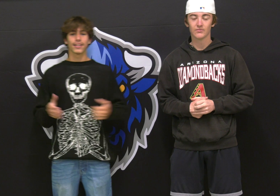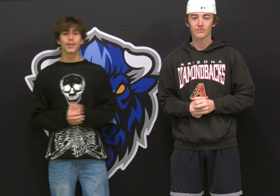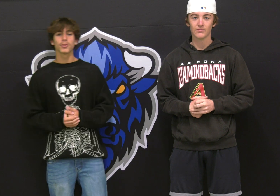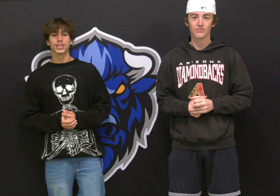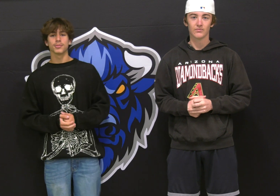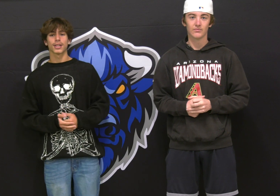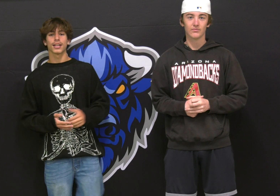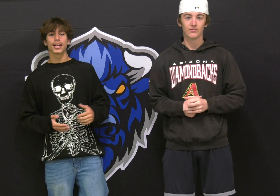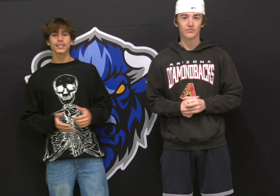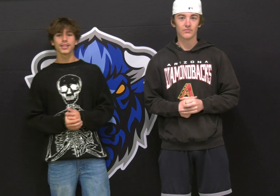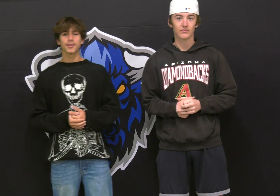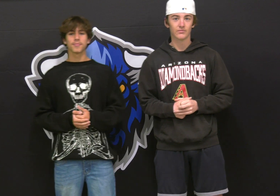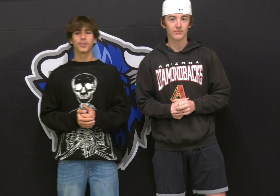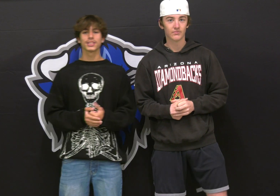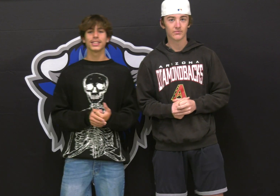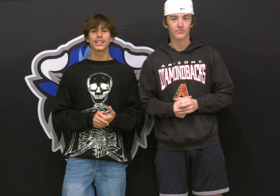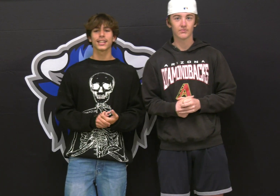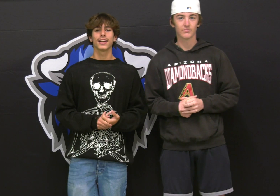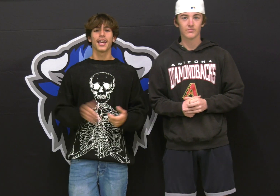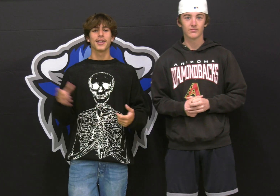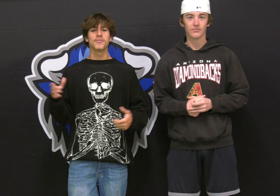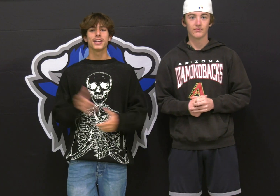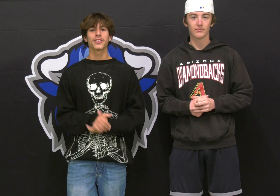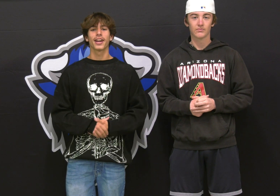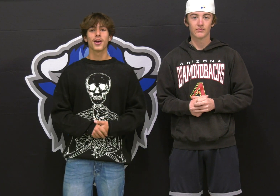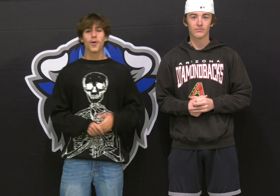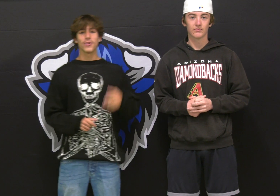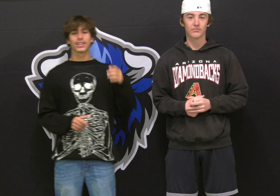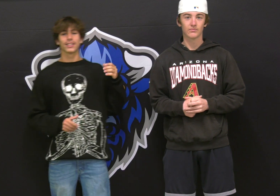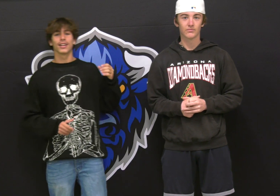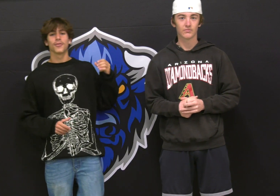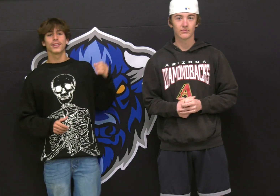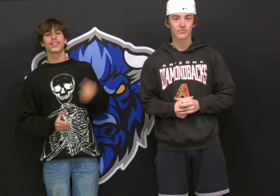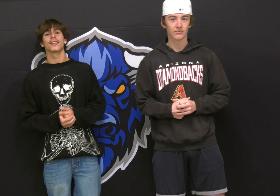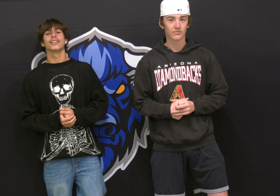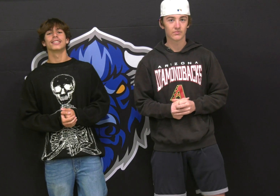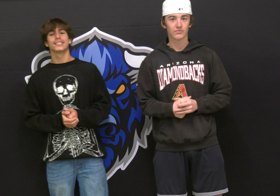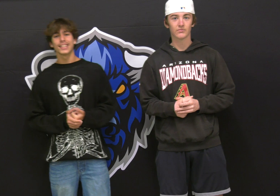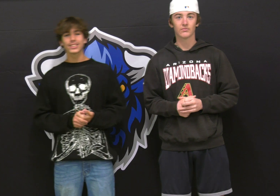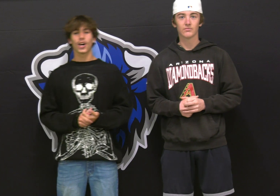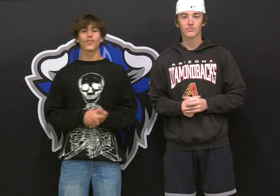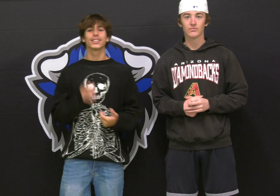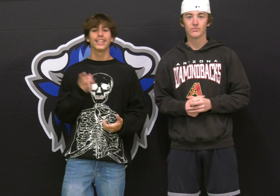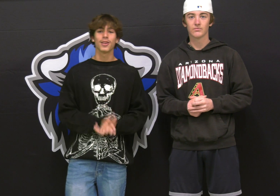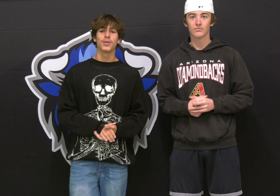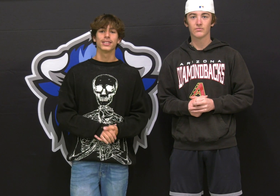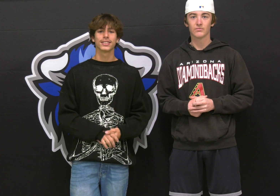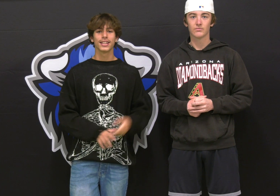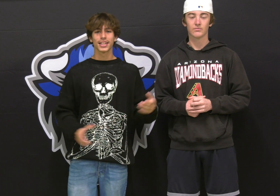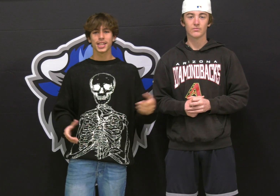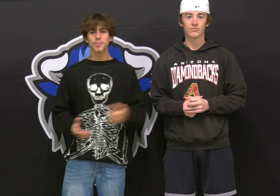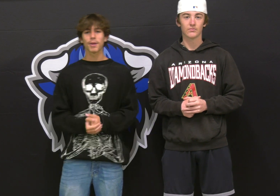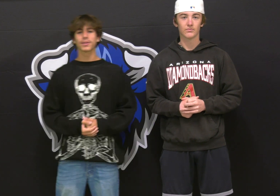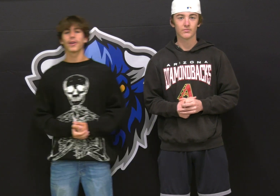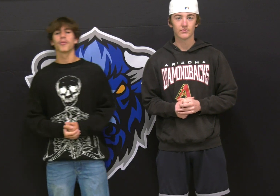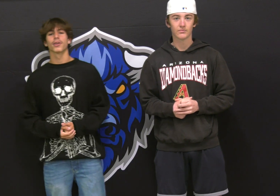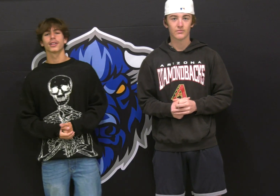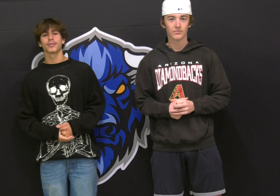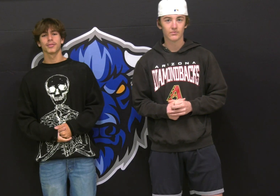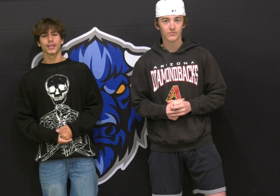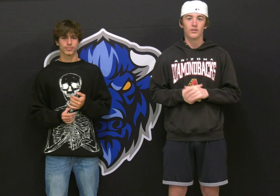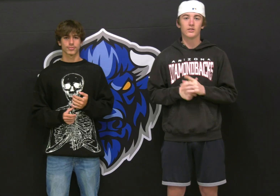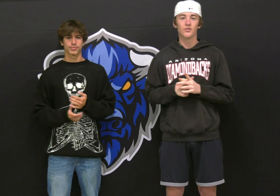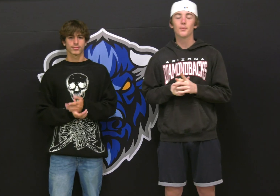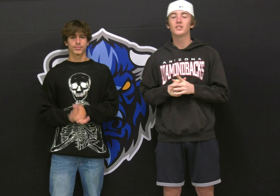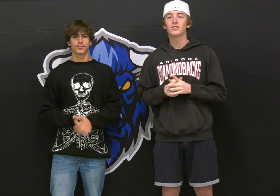and double teams, Alexia Bosonique and Mia Gray, with six of the ten wins. Keep up the great